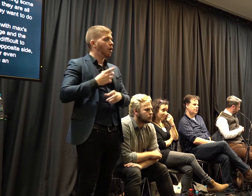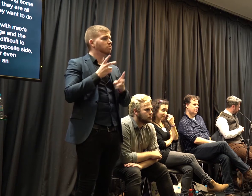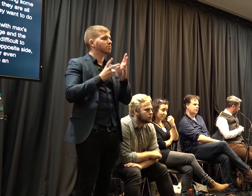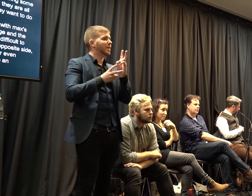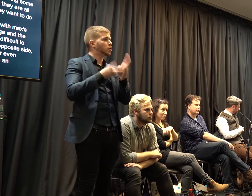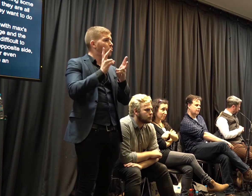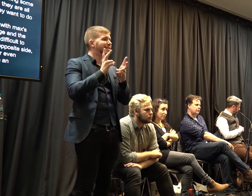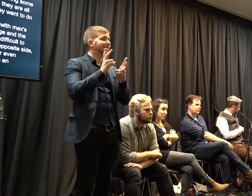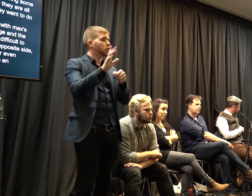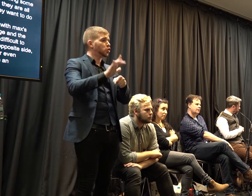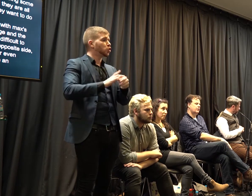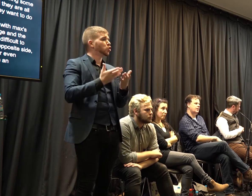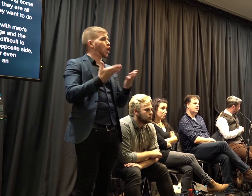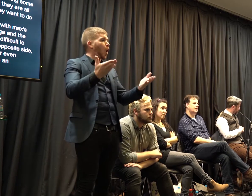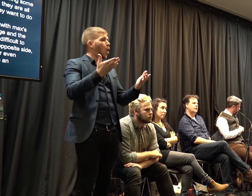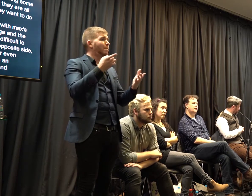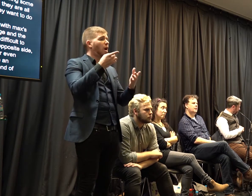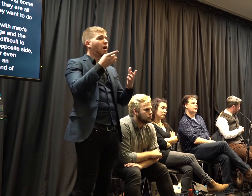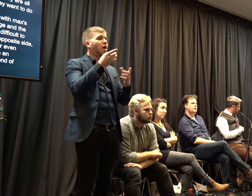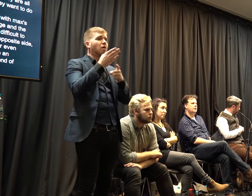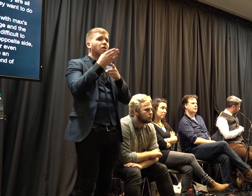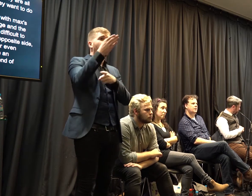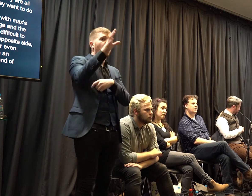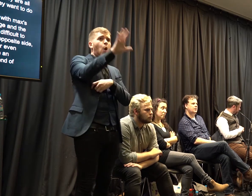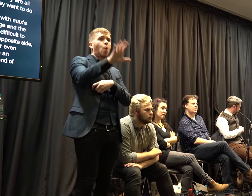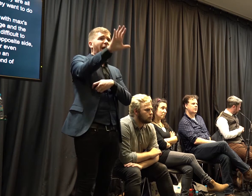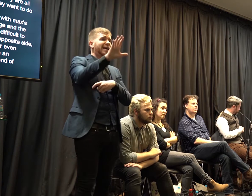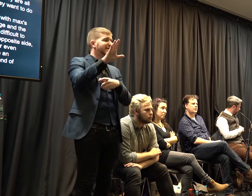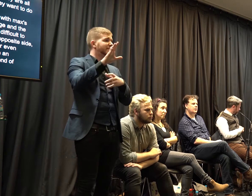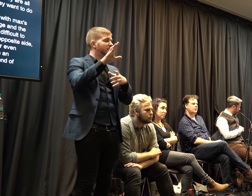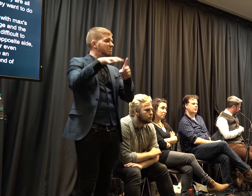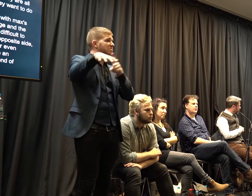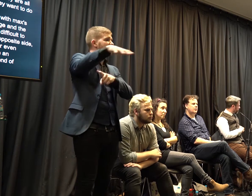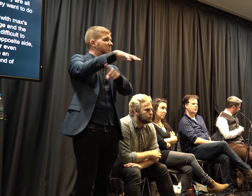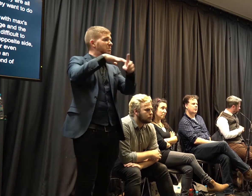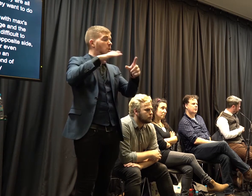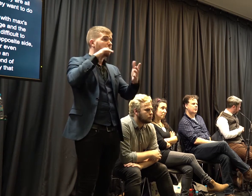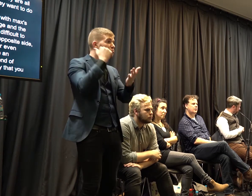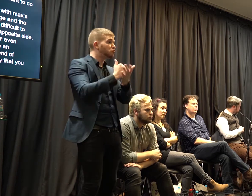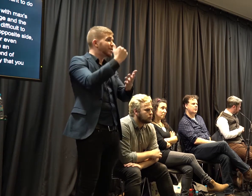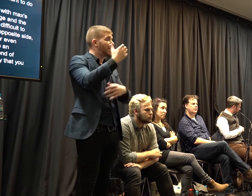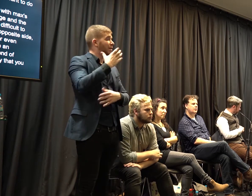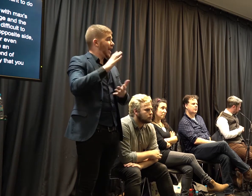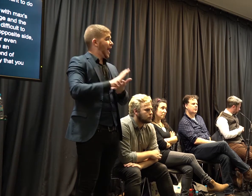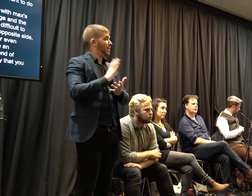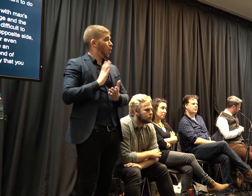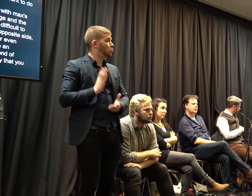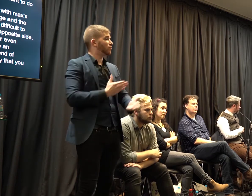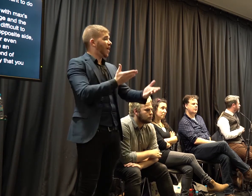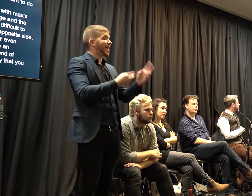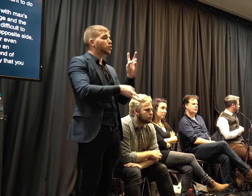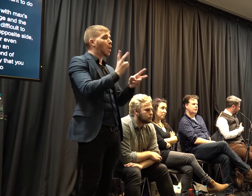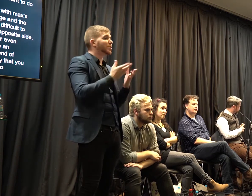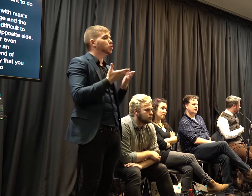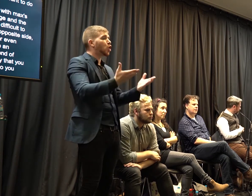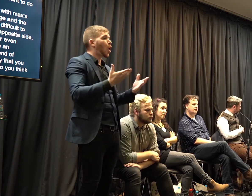they're in the back end of nowhere. And you go, great, I'm so happy that you want to provide an interpreted show. Who do you think's going to